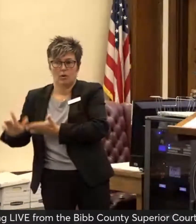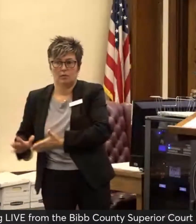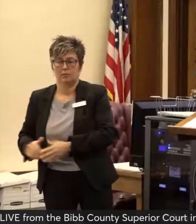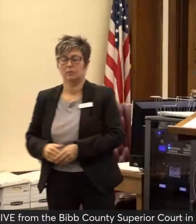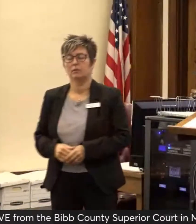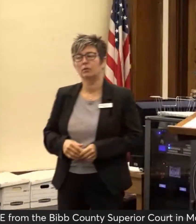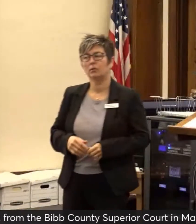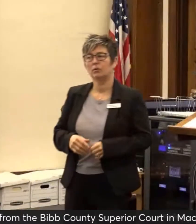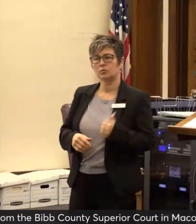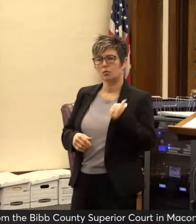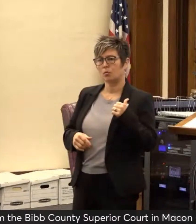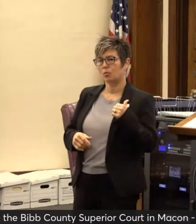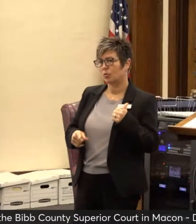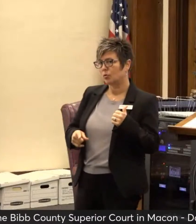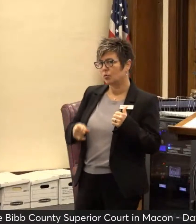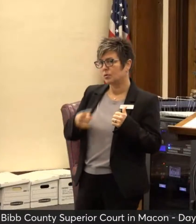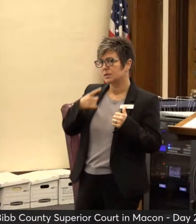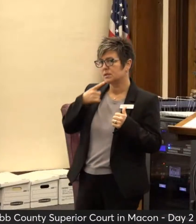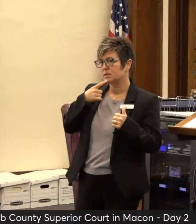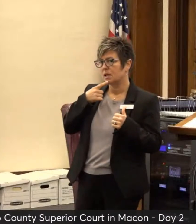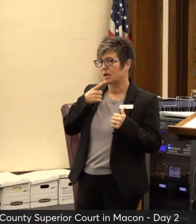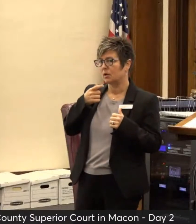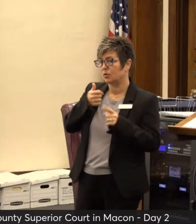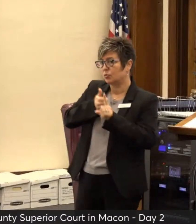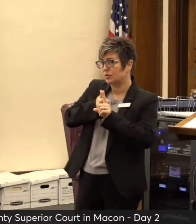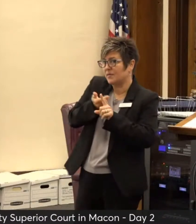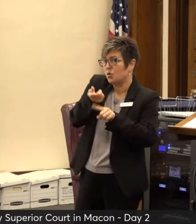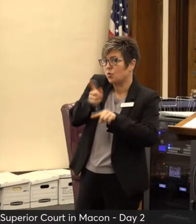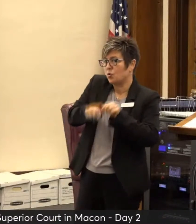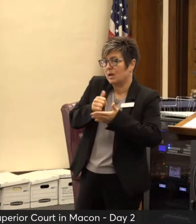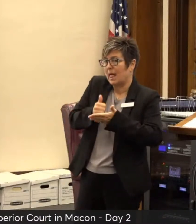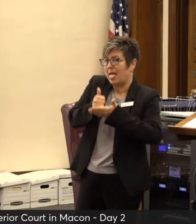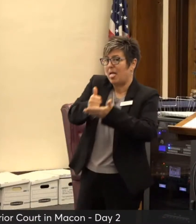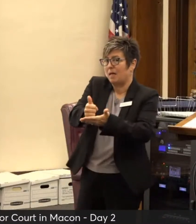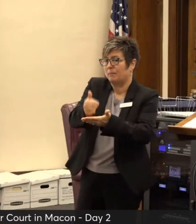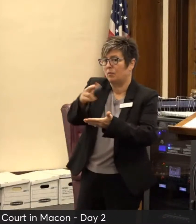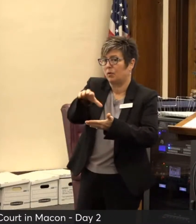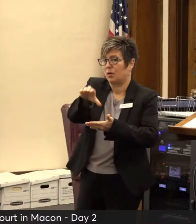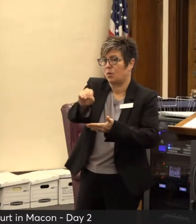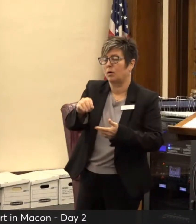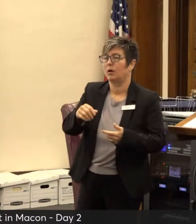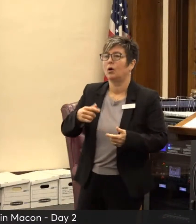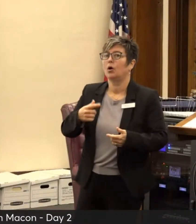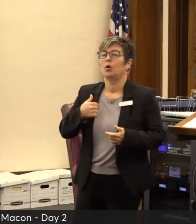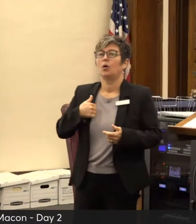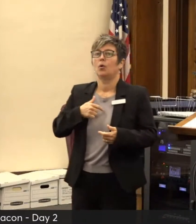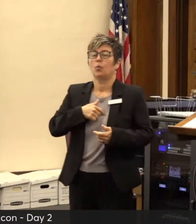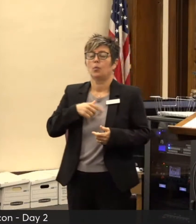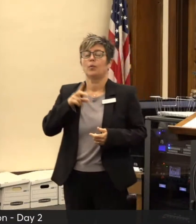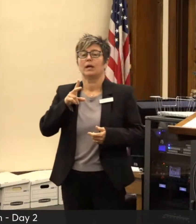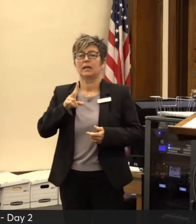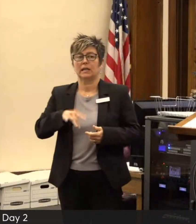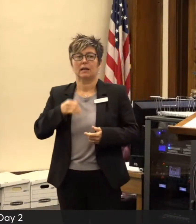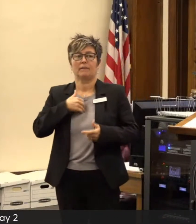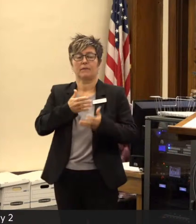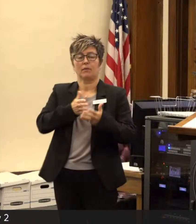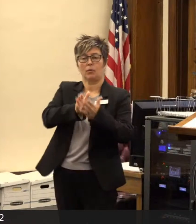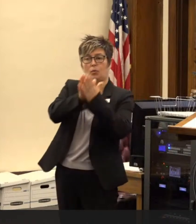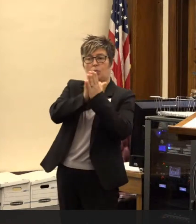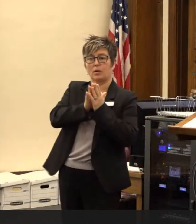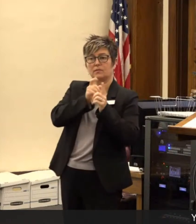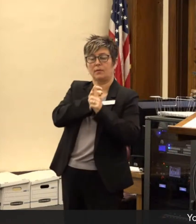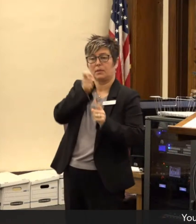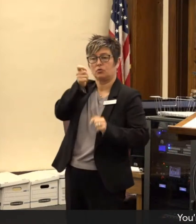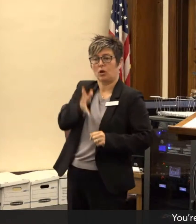were not able to really assist Mr. Harris with, correct? Well, we did dispose of the request from the court, and we were able to, on